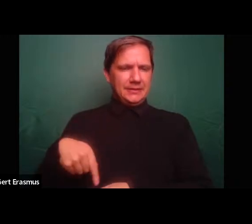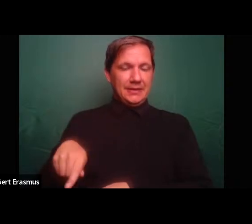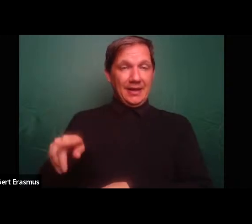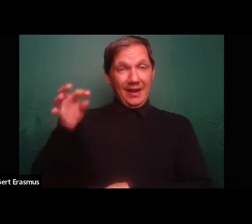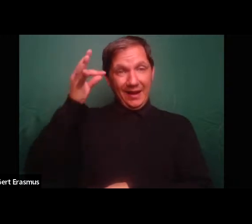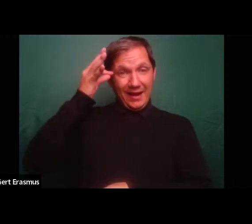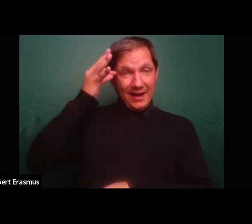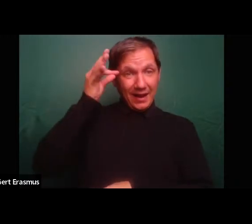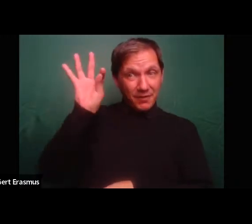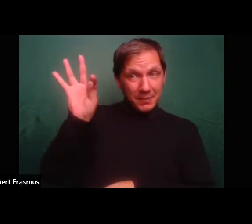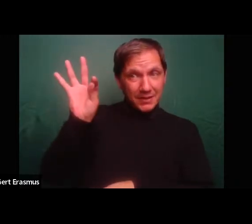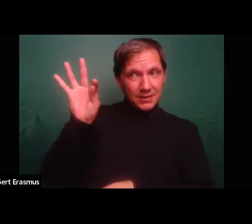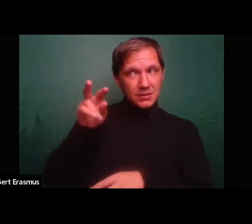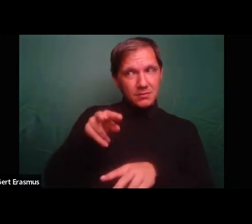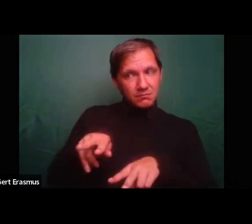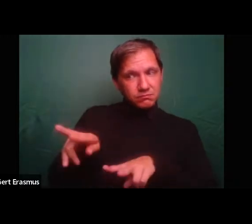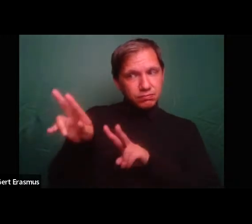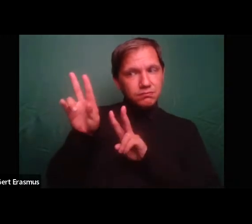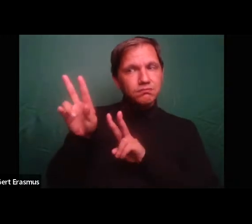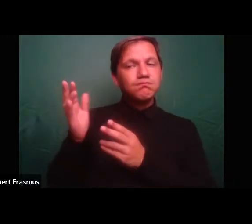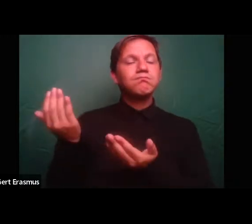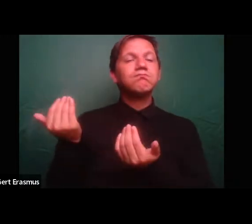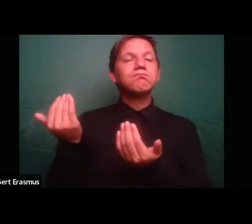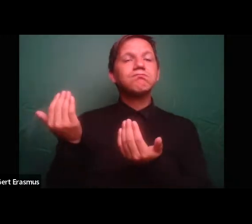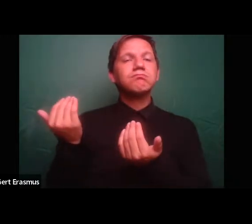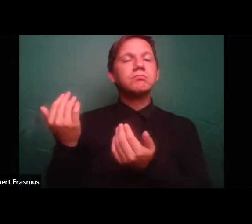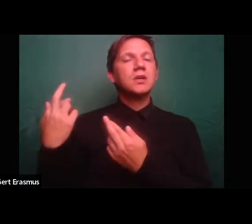government responsible